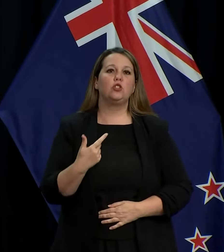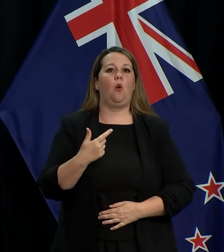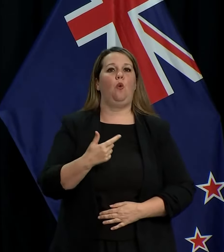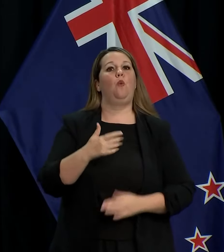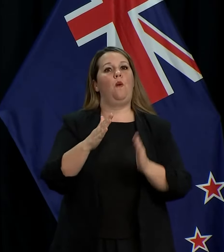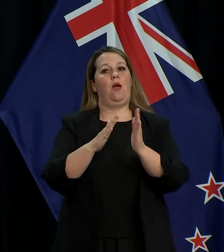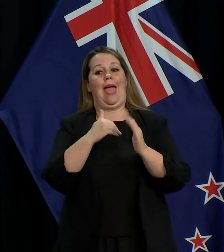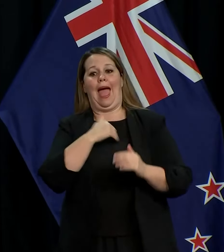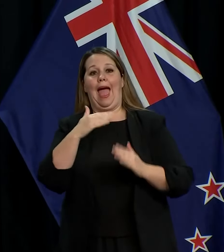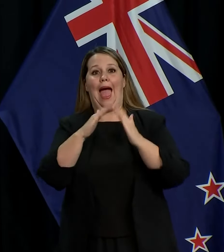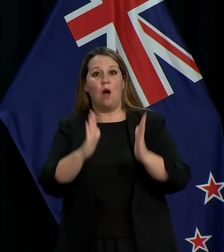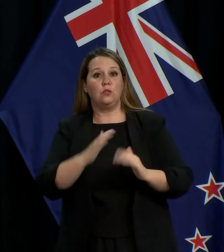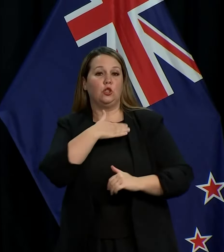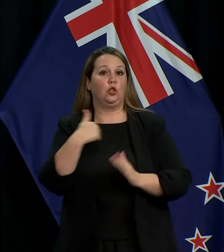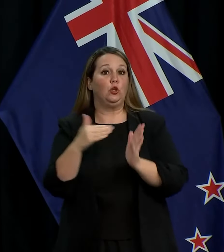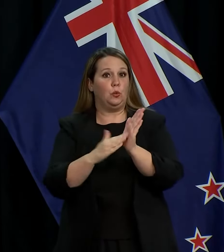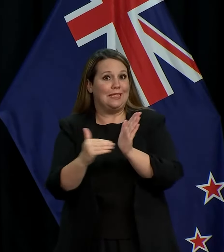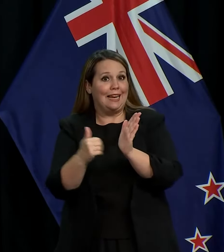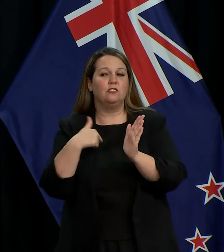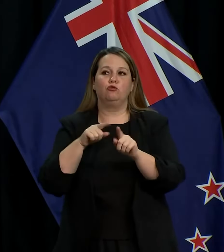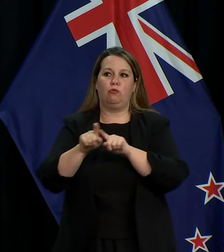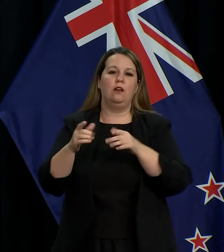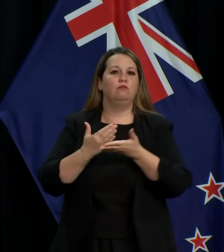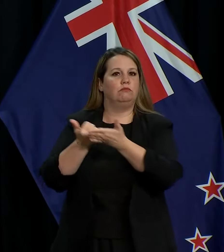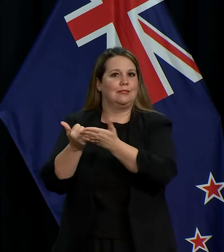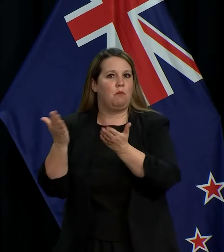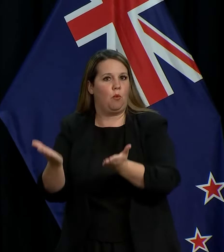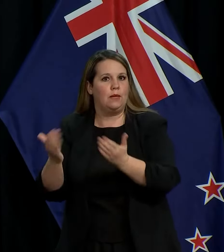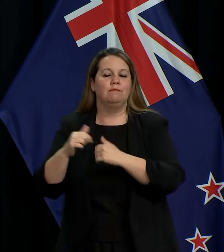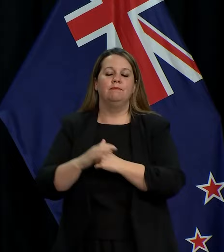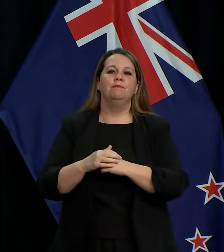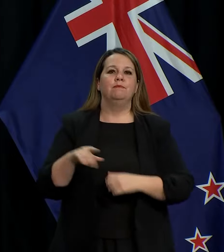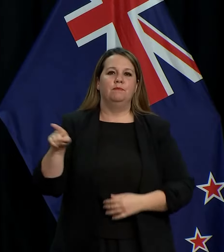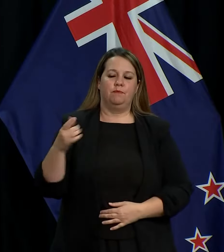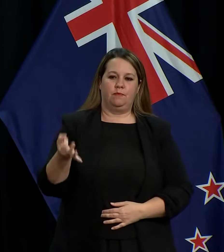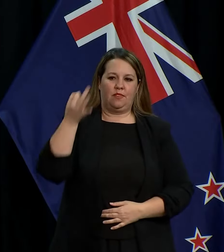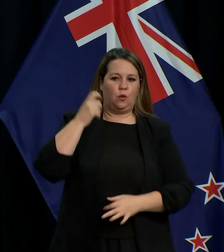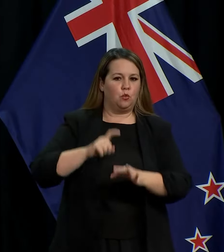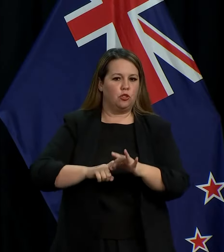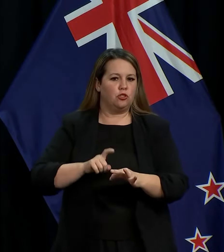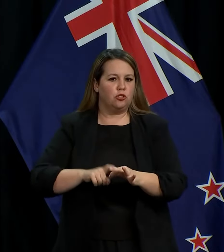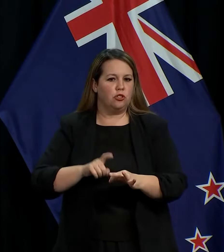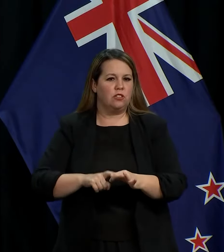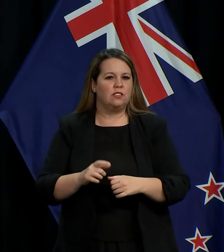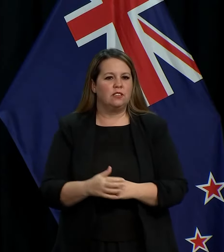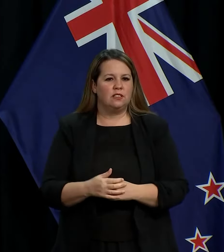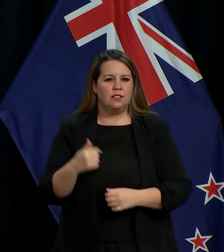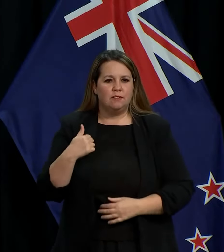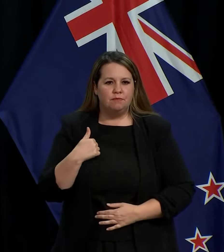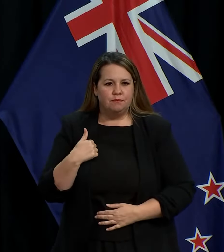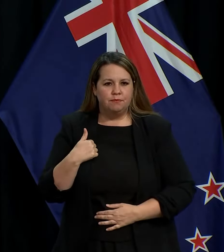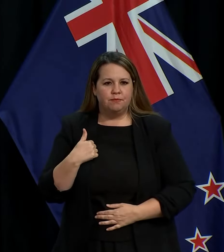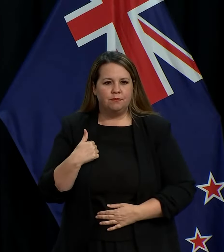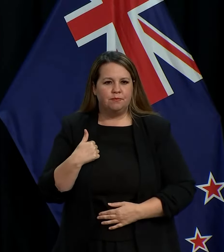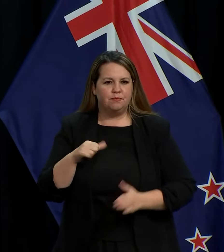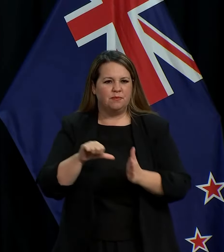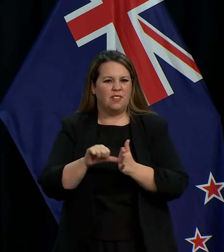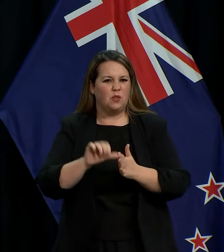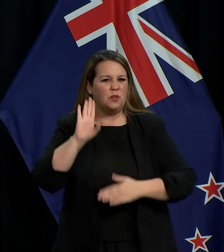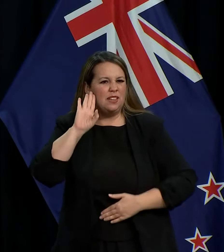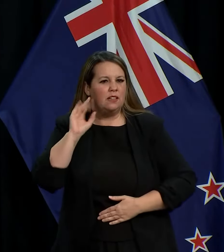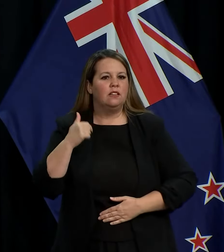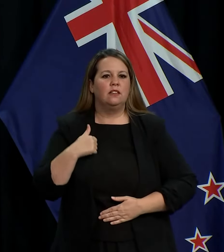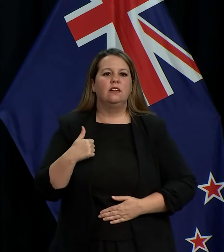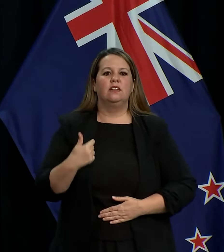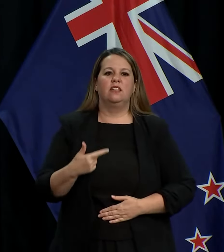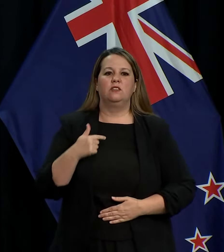lives. Is that good enough, though, that it took media attention for this kind of new process? Well, this is just... Originally there was a I can only... Yeah, no, I can only